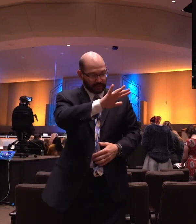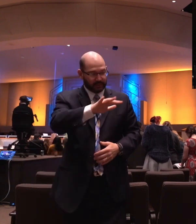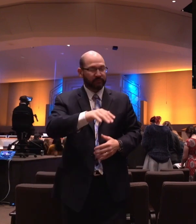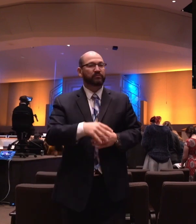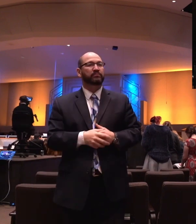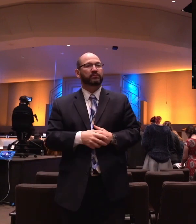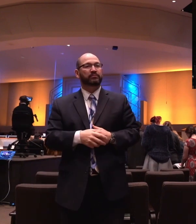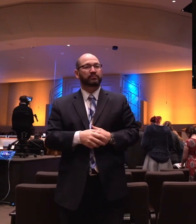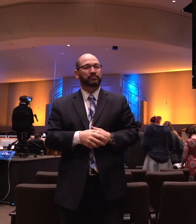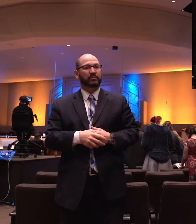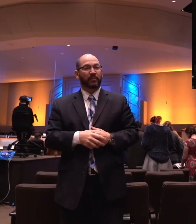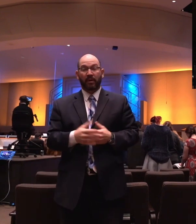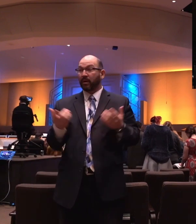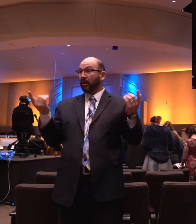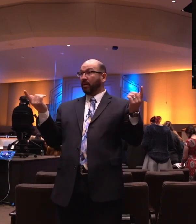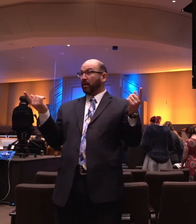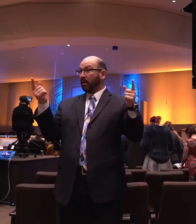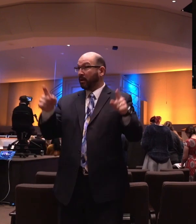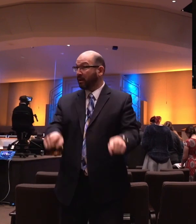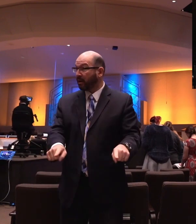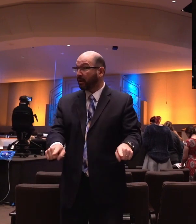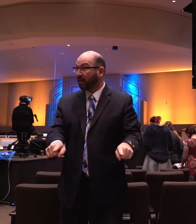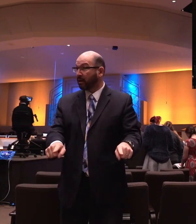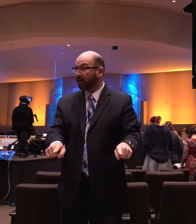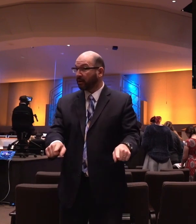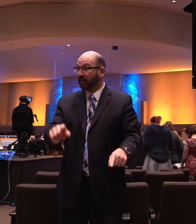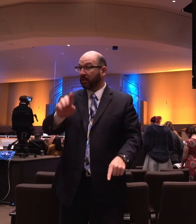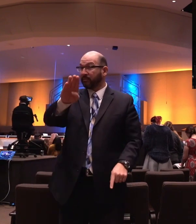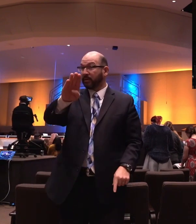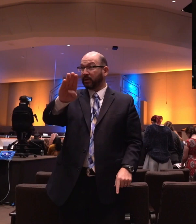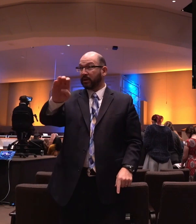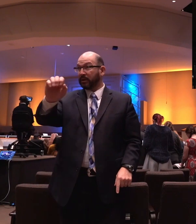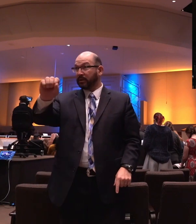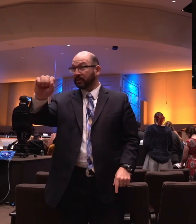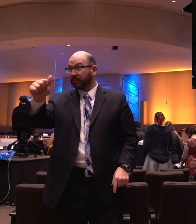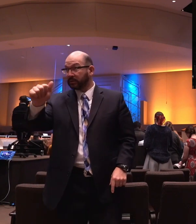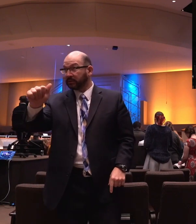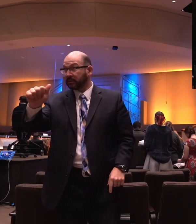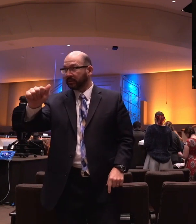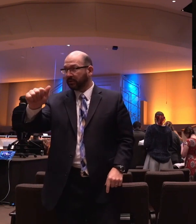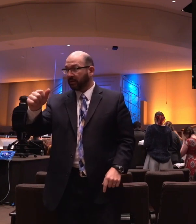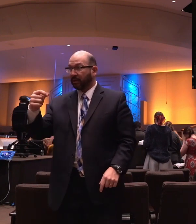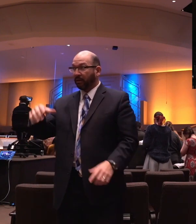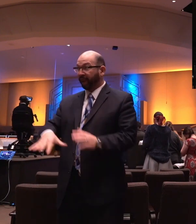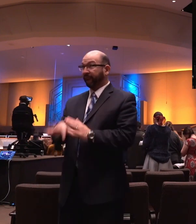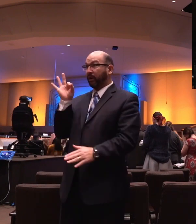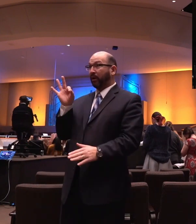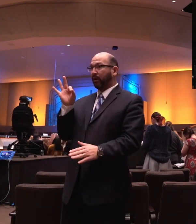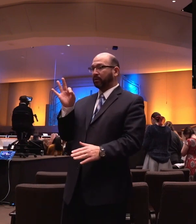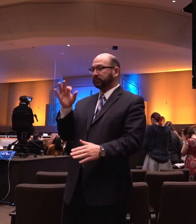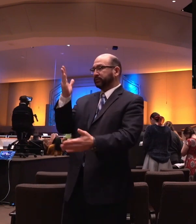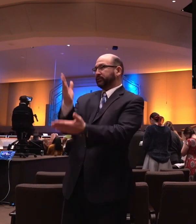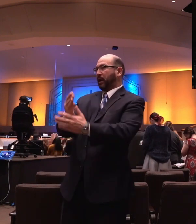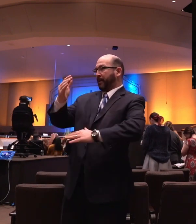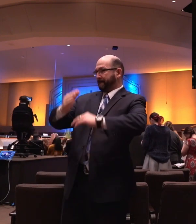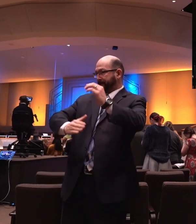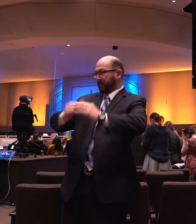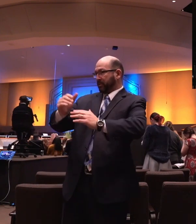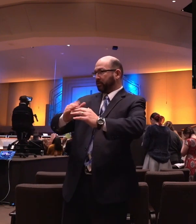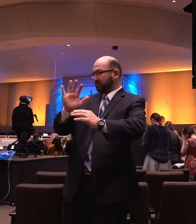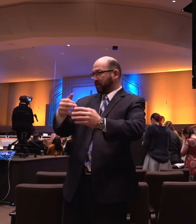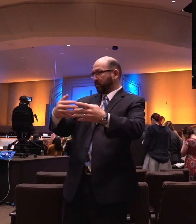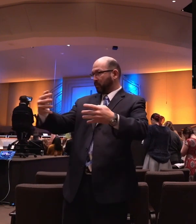Naphtali. And it came to pass when Basha heard it that he left off building of Ramah and let his work cease.